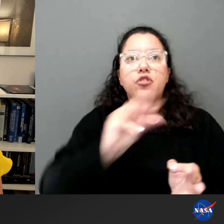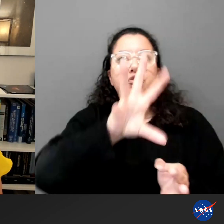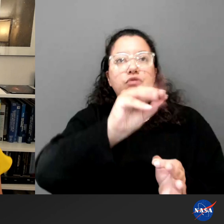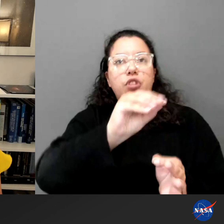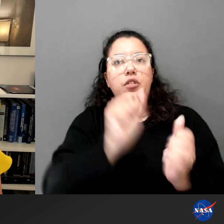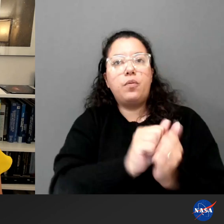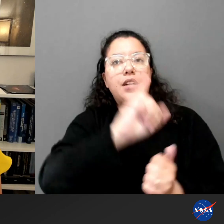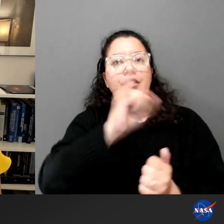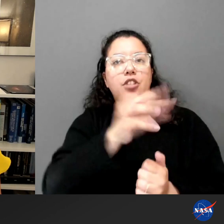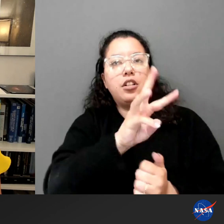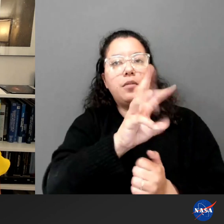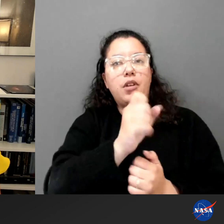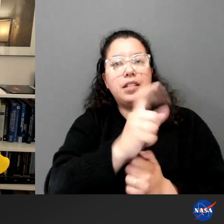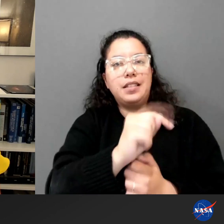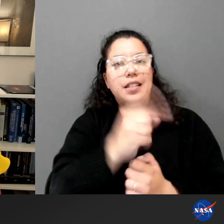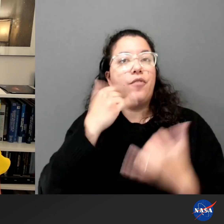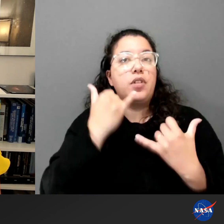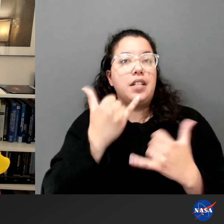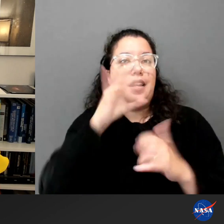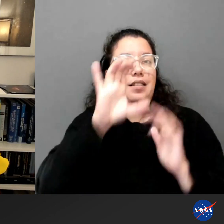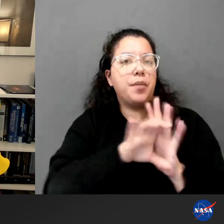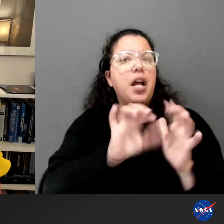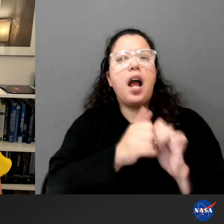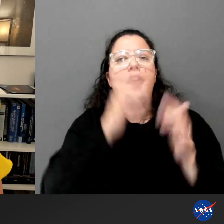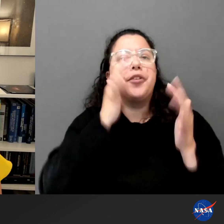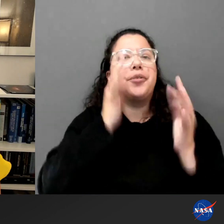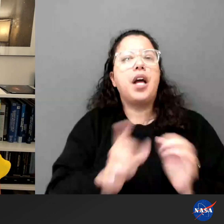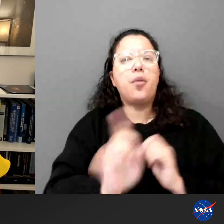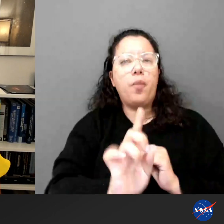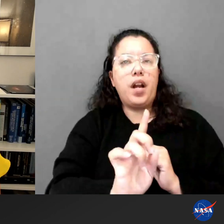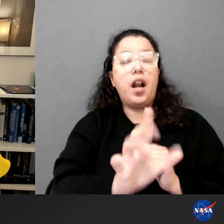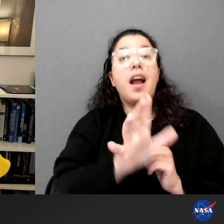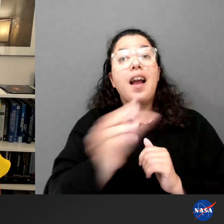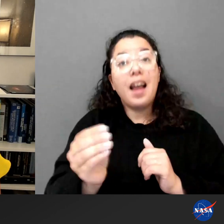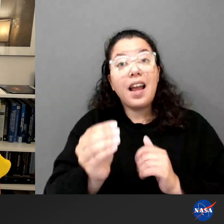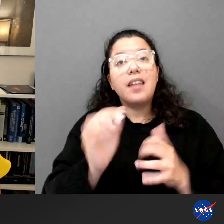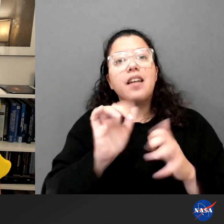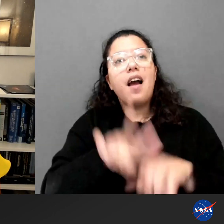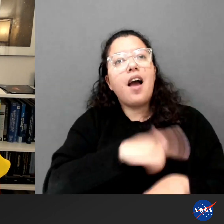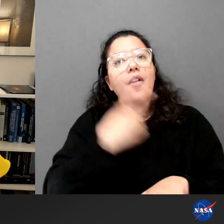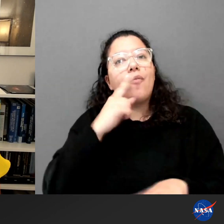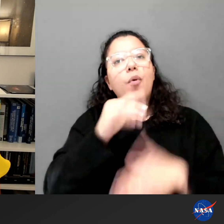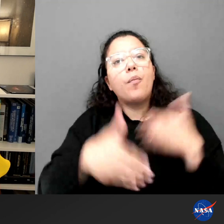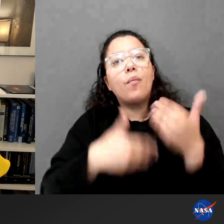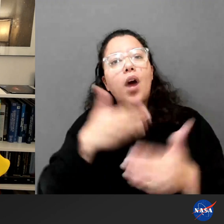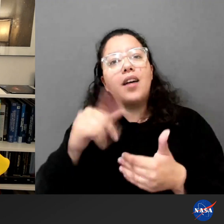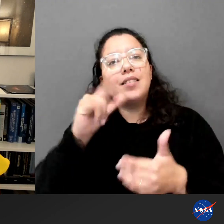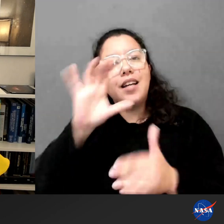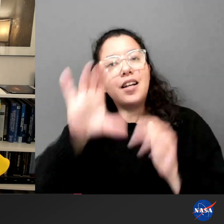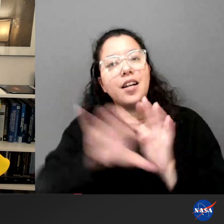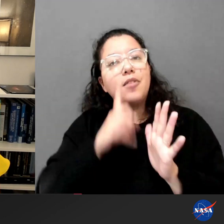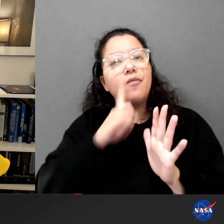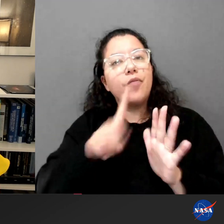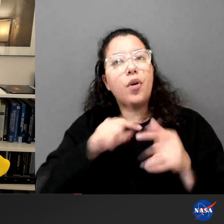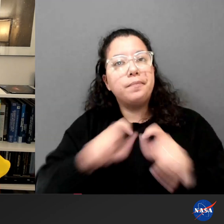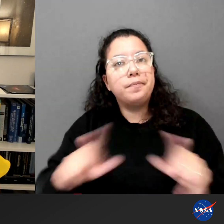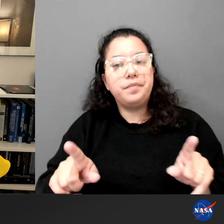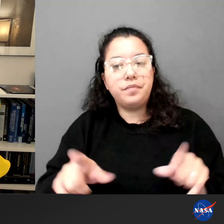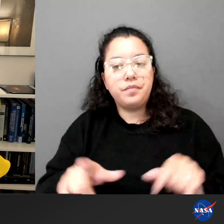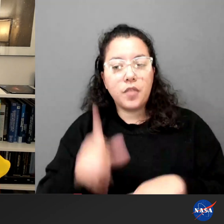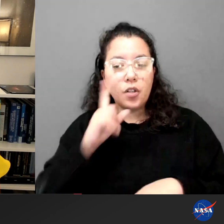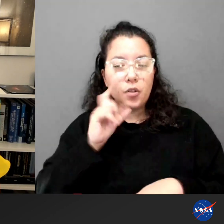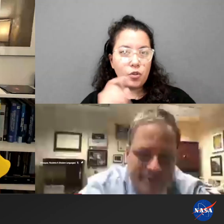today, and how long did it take to process them and make them public? So I think this is a question for Klaus, who has been